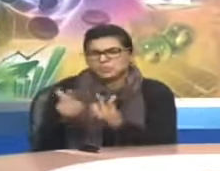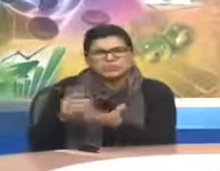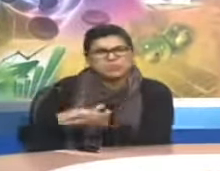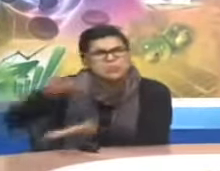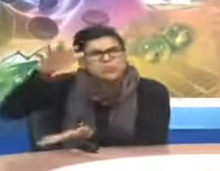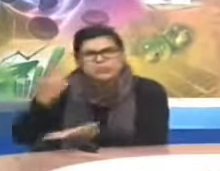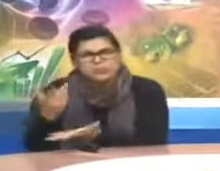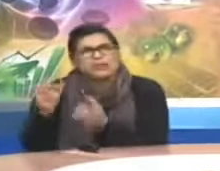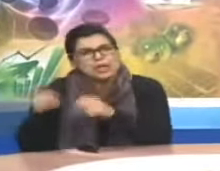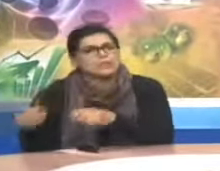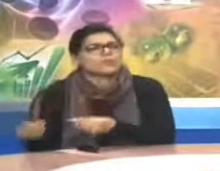because if we have